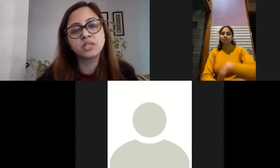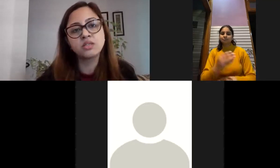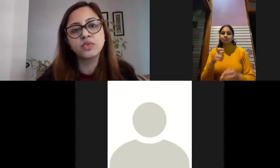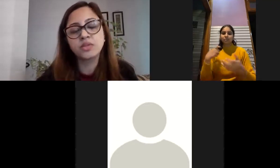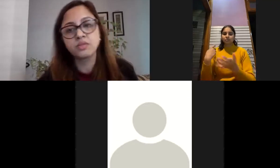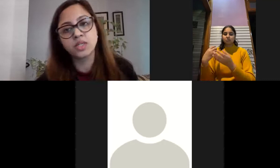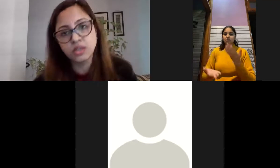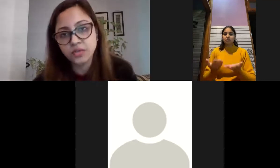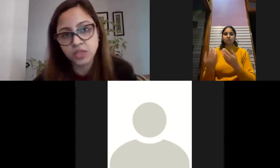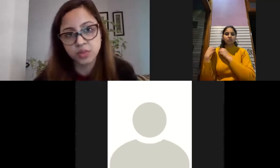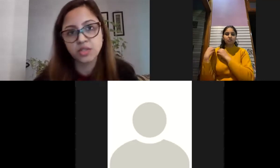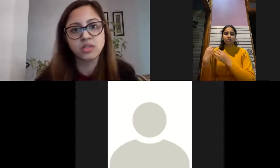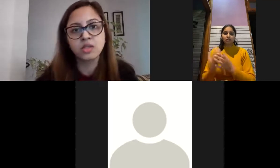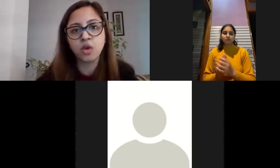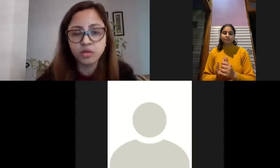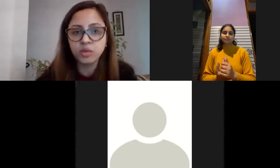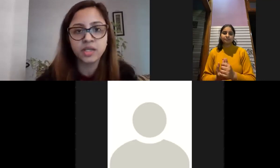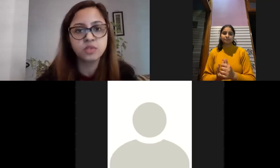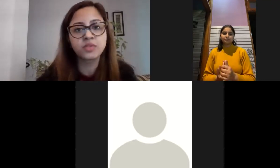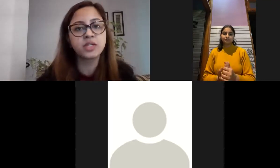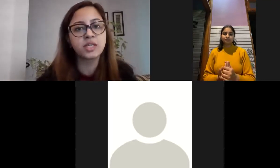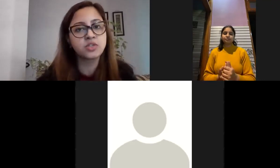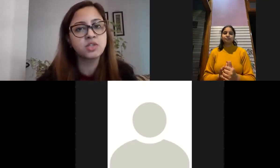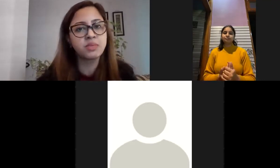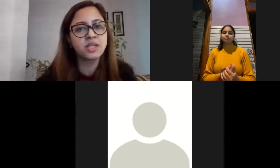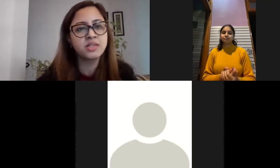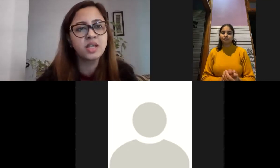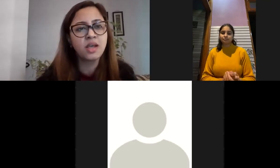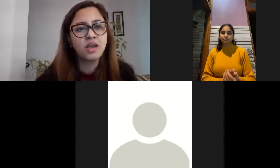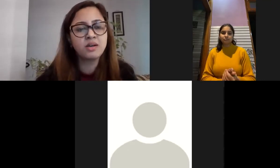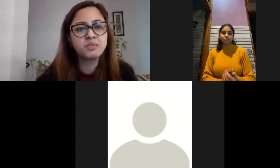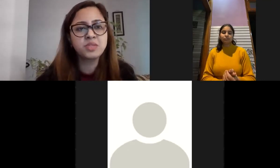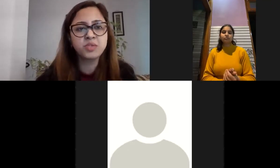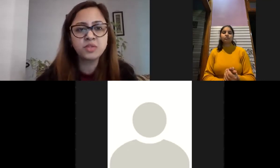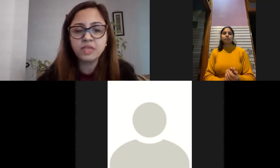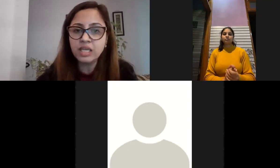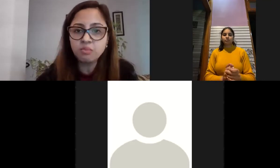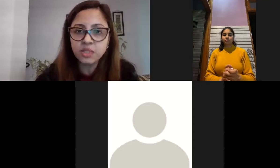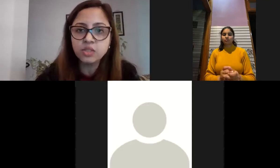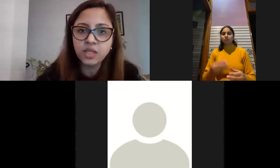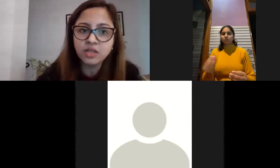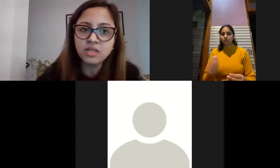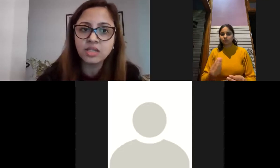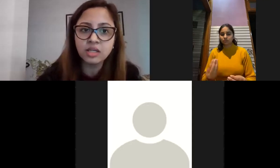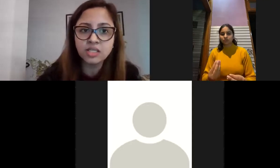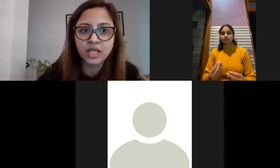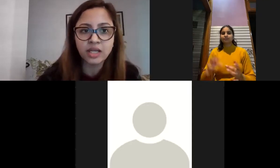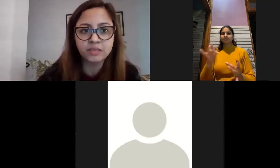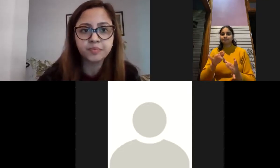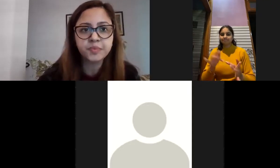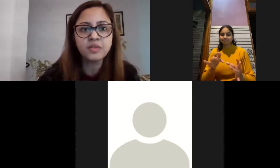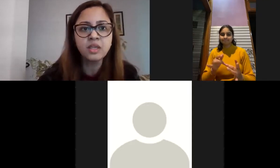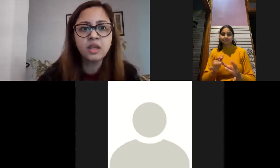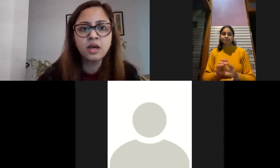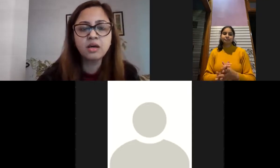the reason for the reversal of situation, the conduit of the relationship. But there is some sort of in-betweenness in her